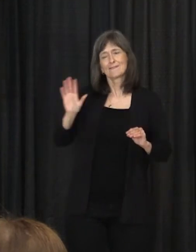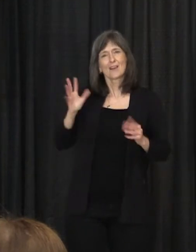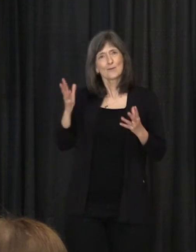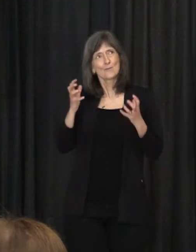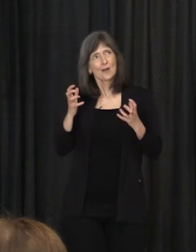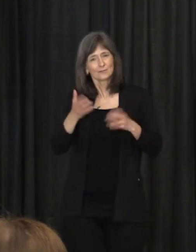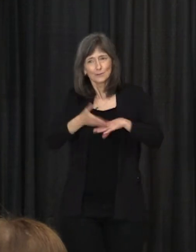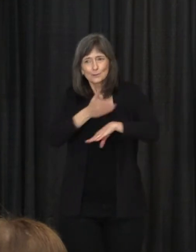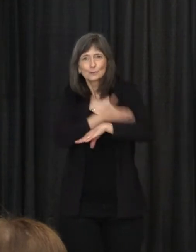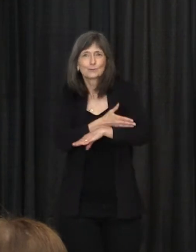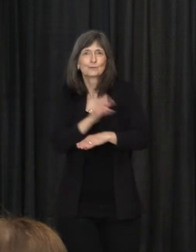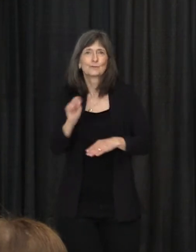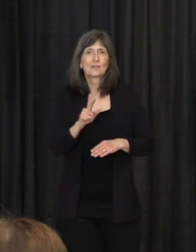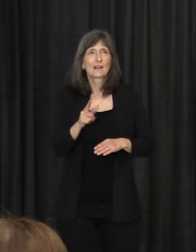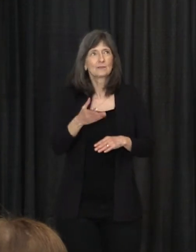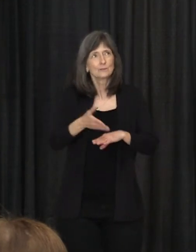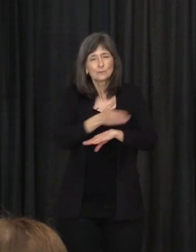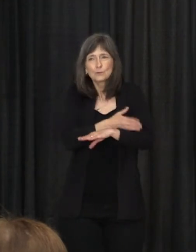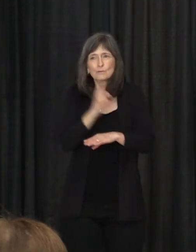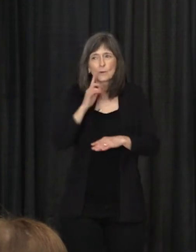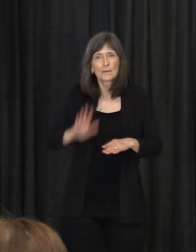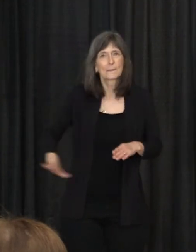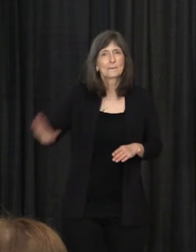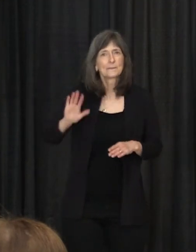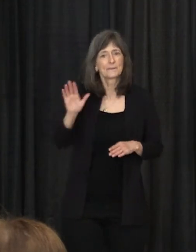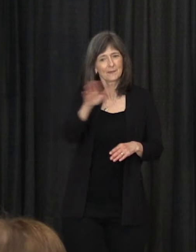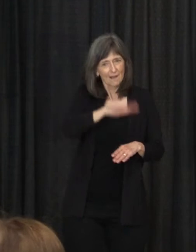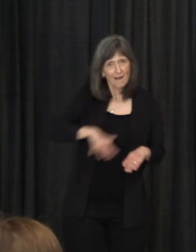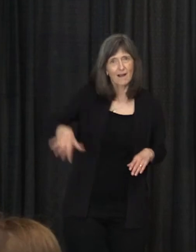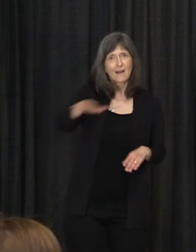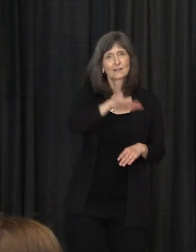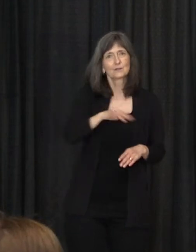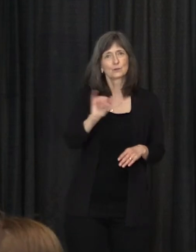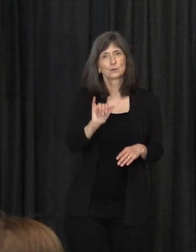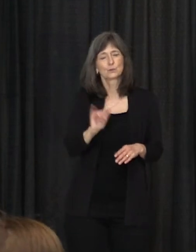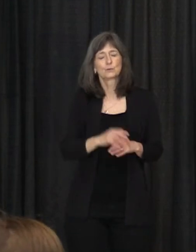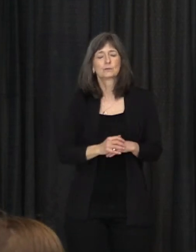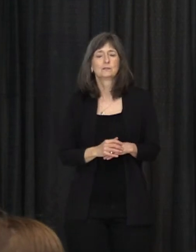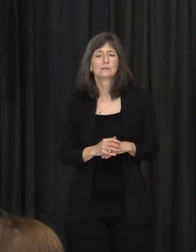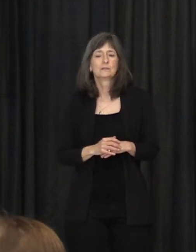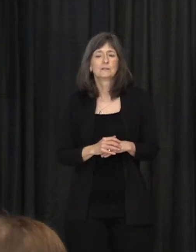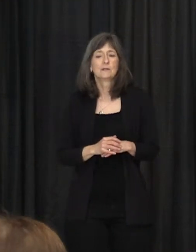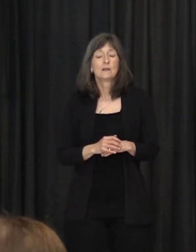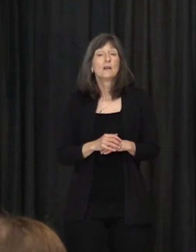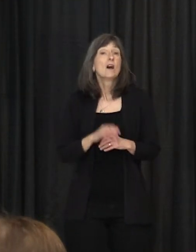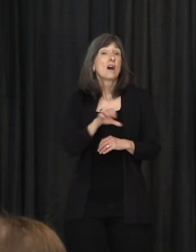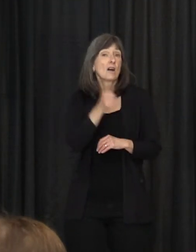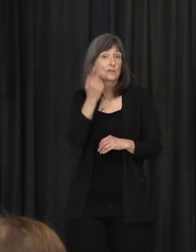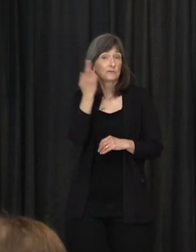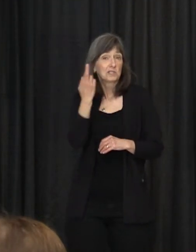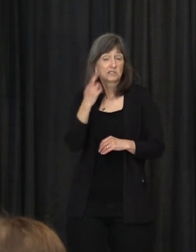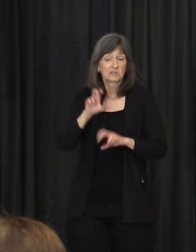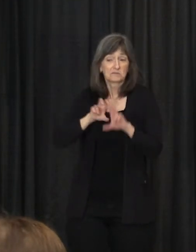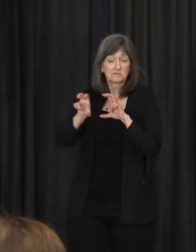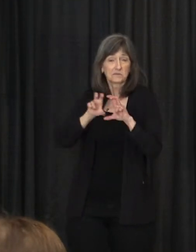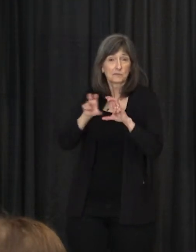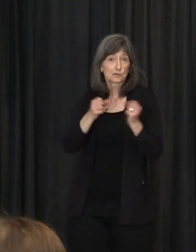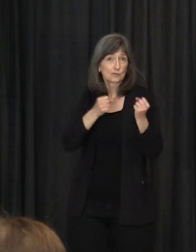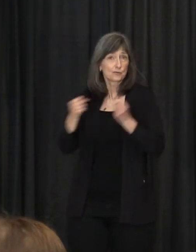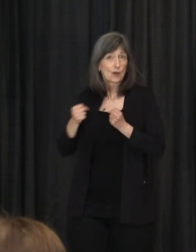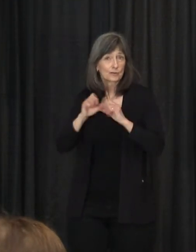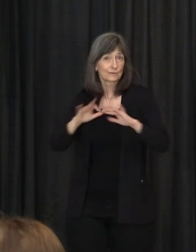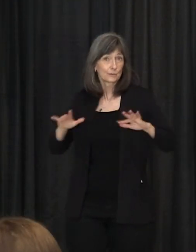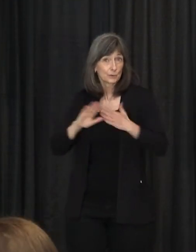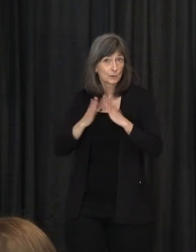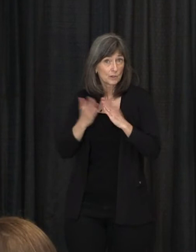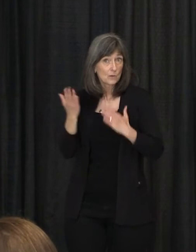better for all of us. There is, of course, another important reason to invest in strong, diverse communities. As